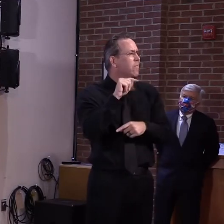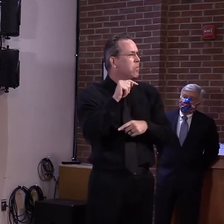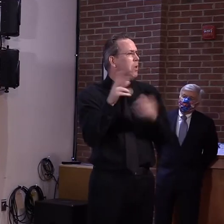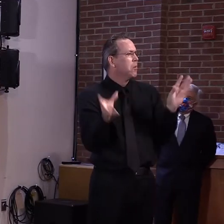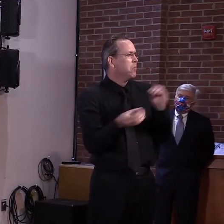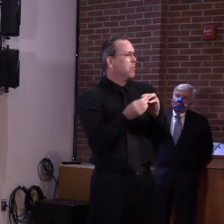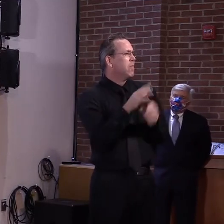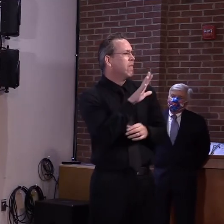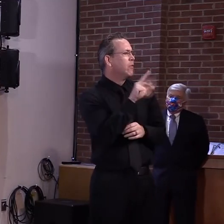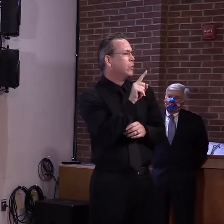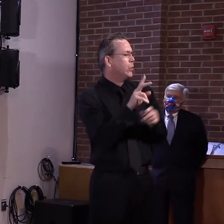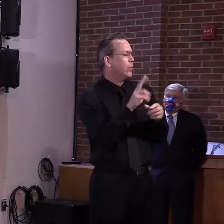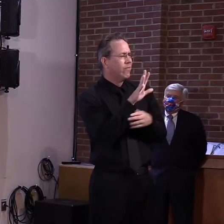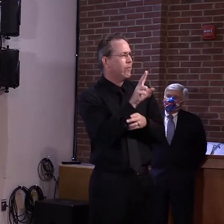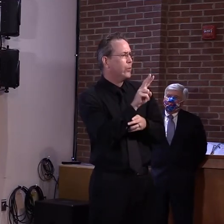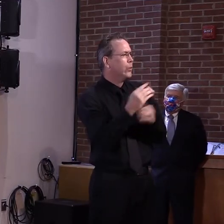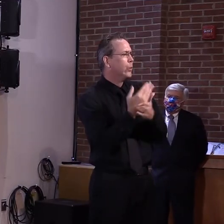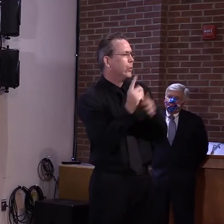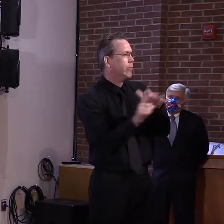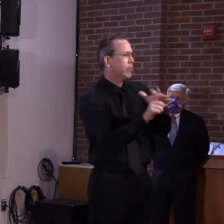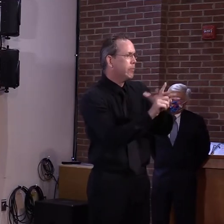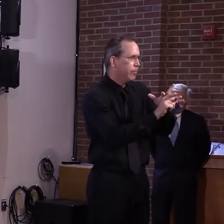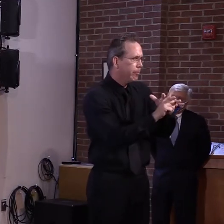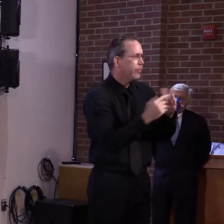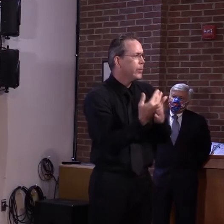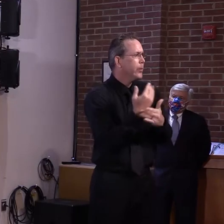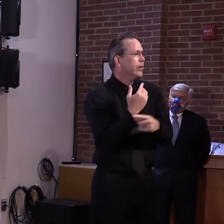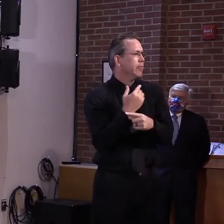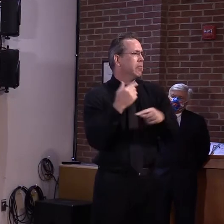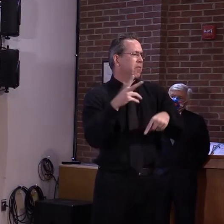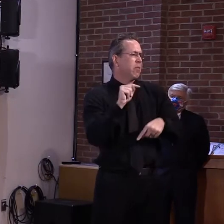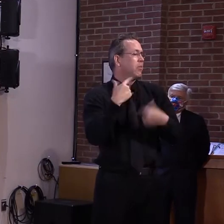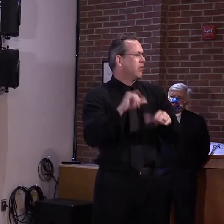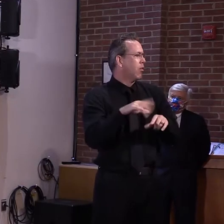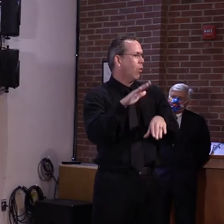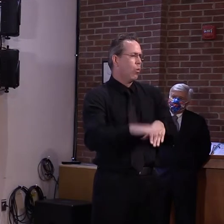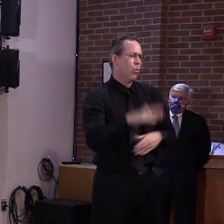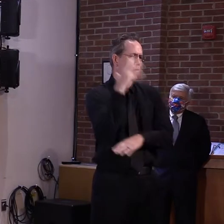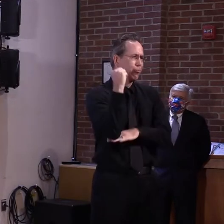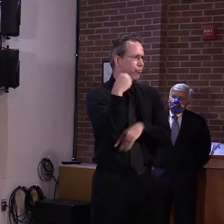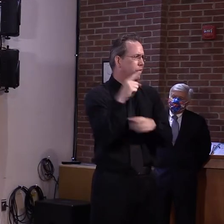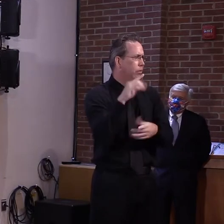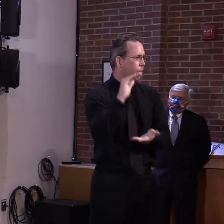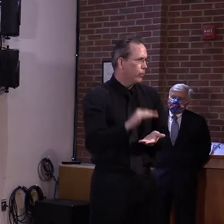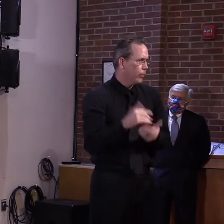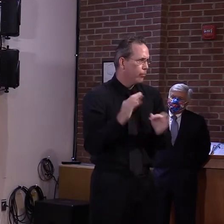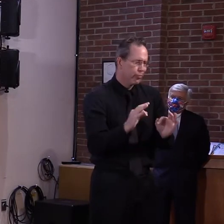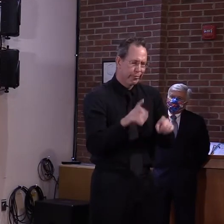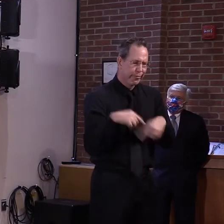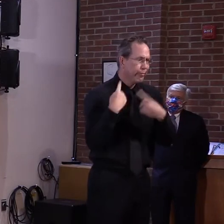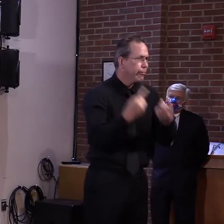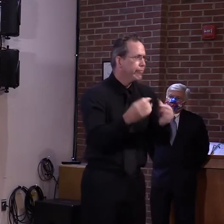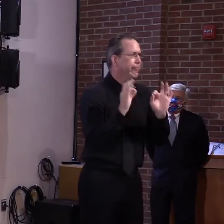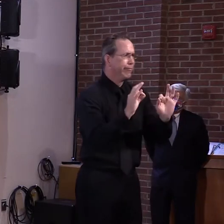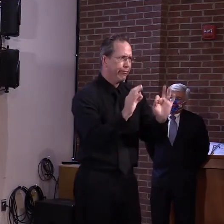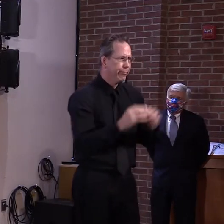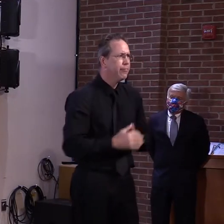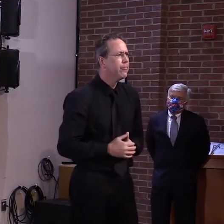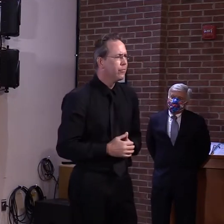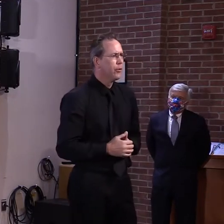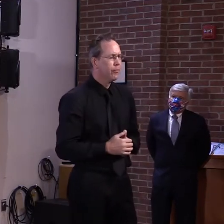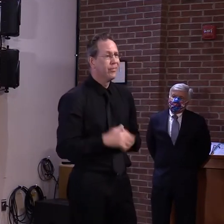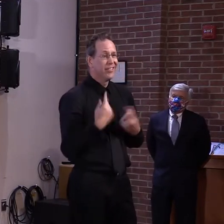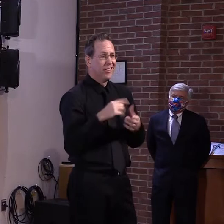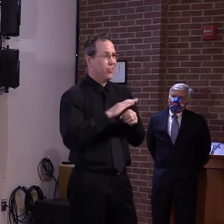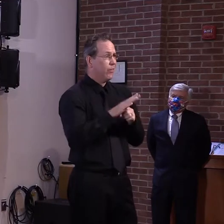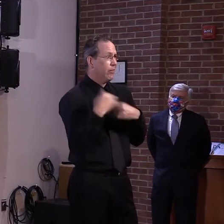lowest per capita infection rate in the country from the start of the pandemic. Similarly, for the last 7 days, the lowest infection rate